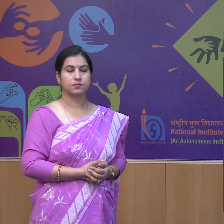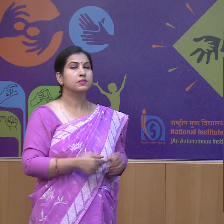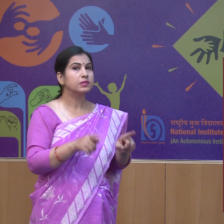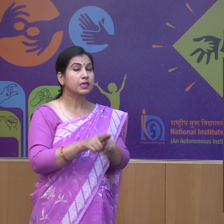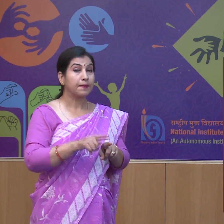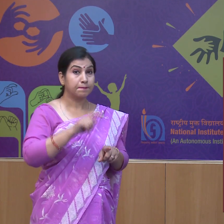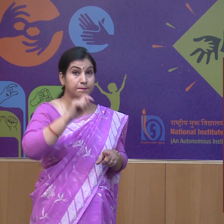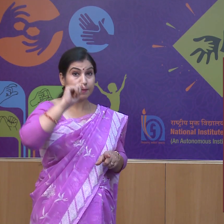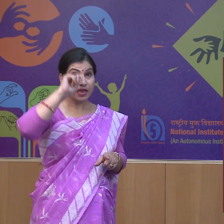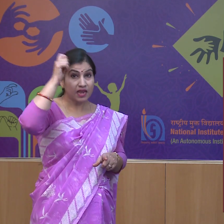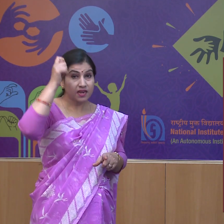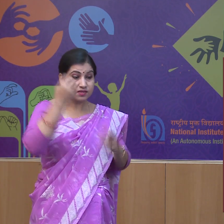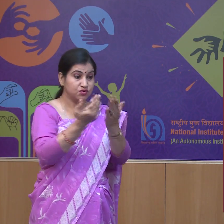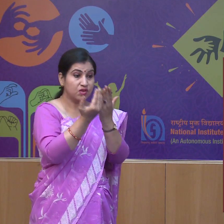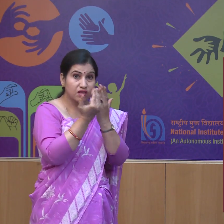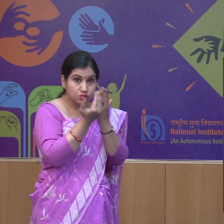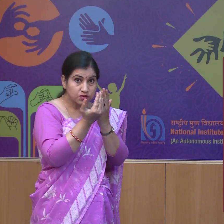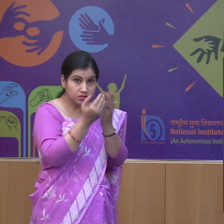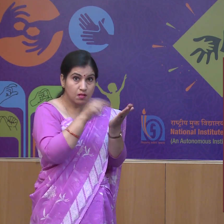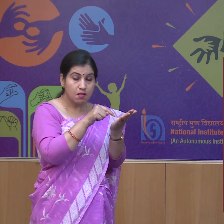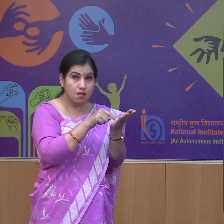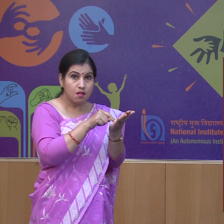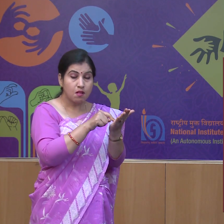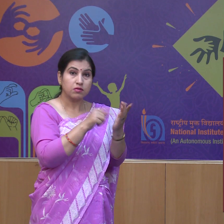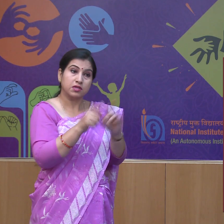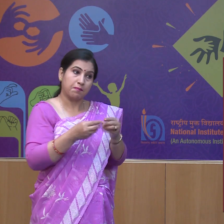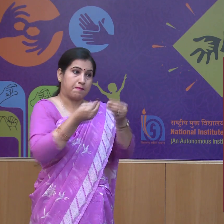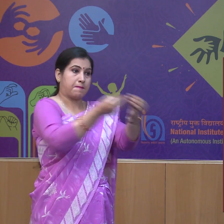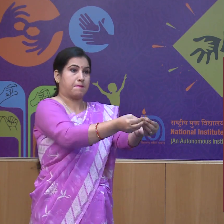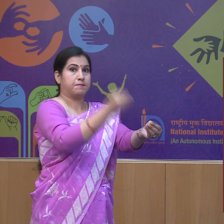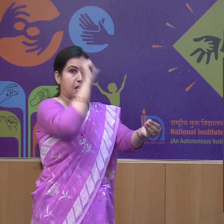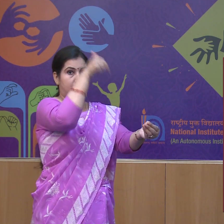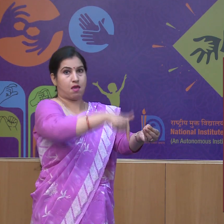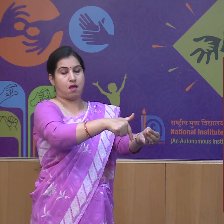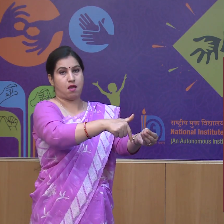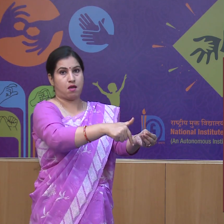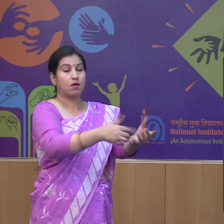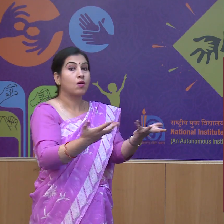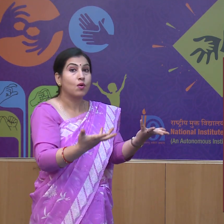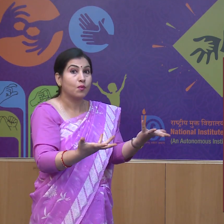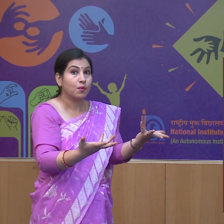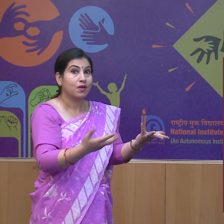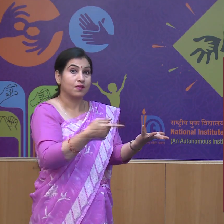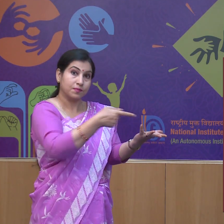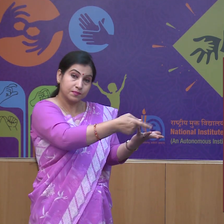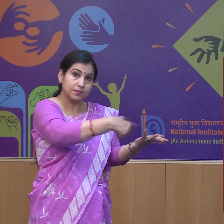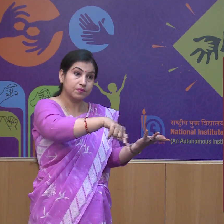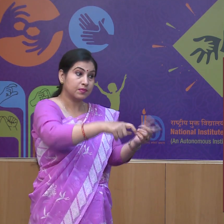English education was introduced in India so that the